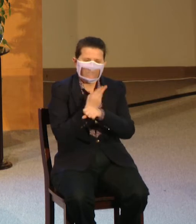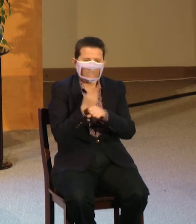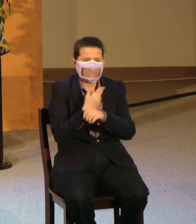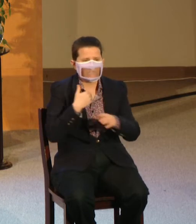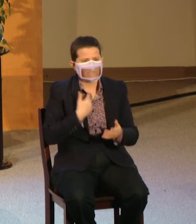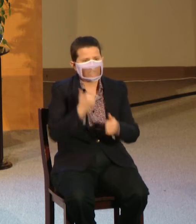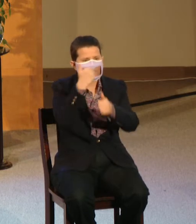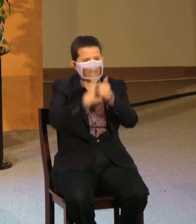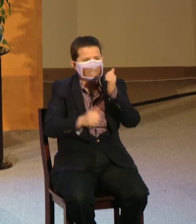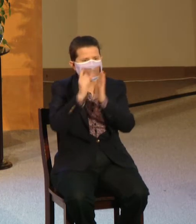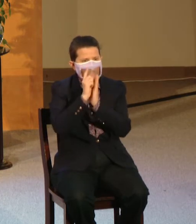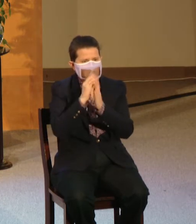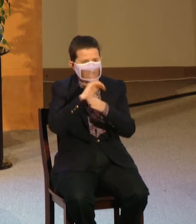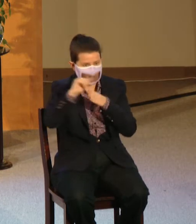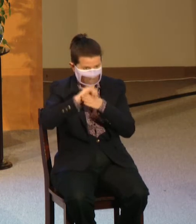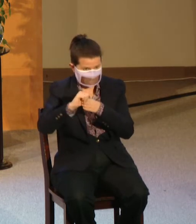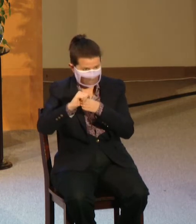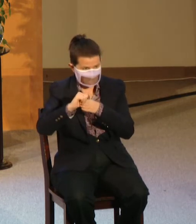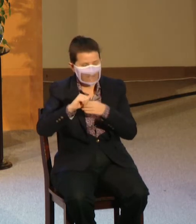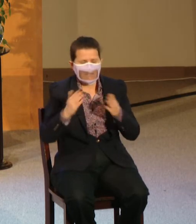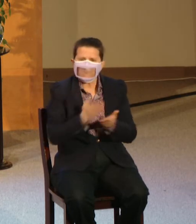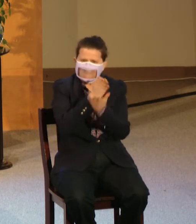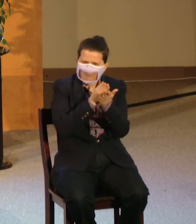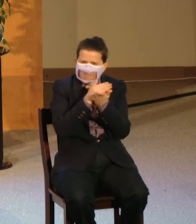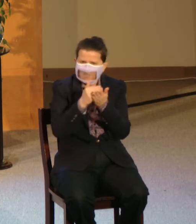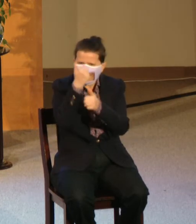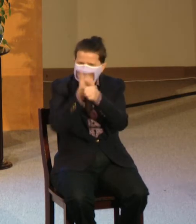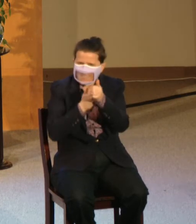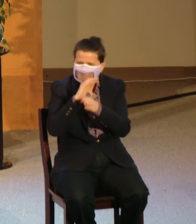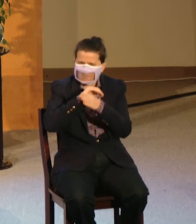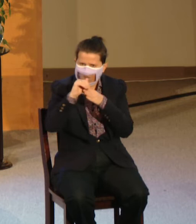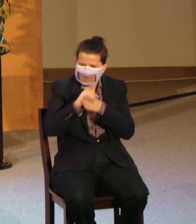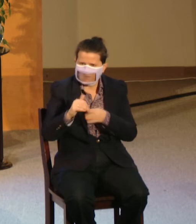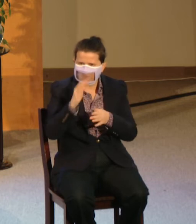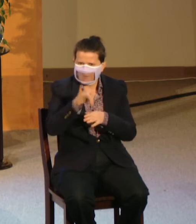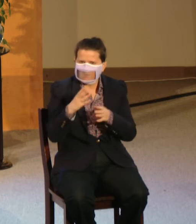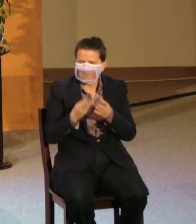single dollar that we spend. And it's interesting to see how we spend our money.